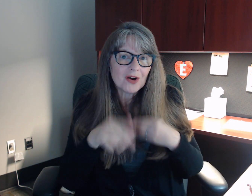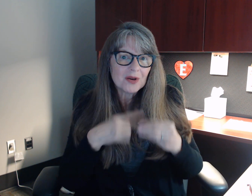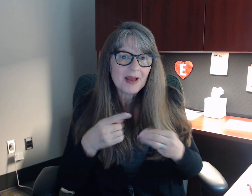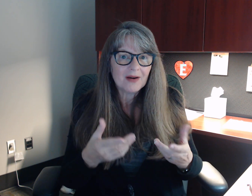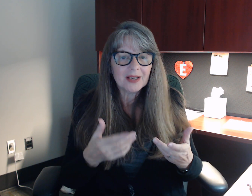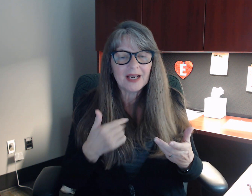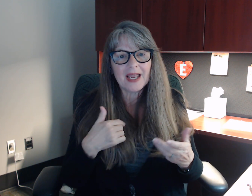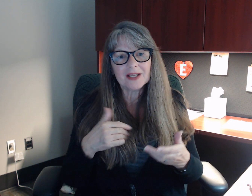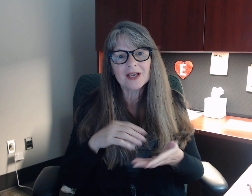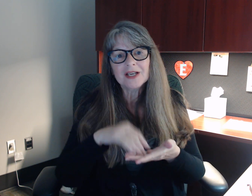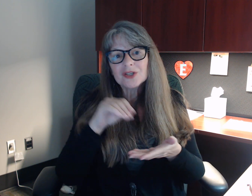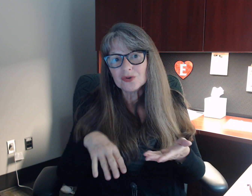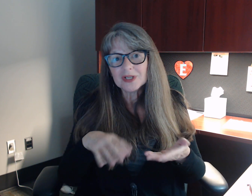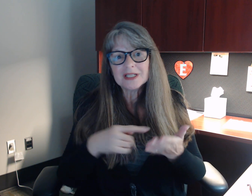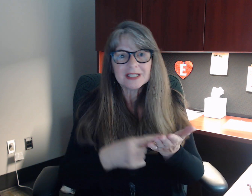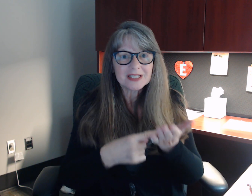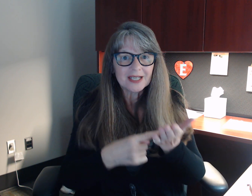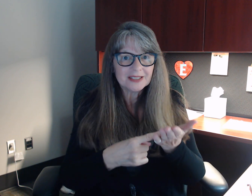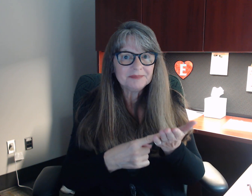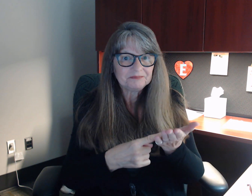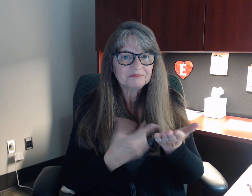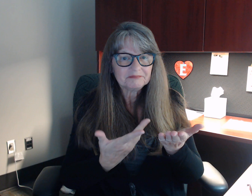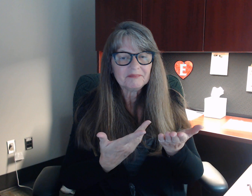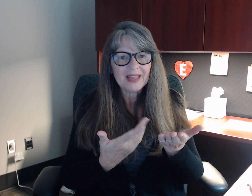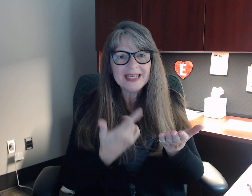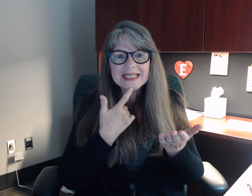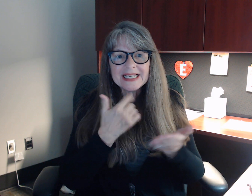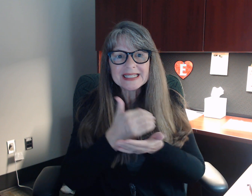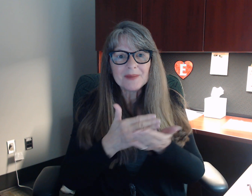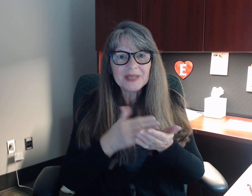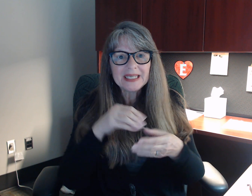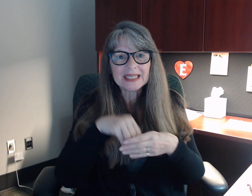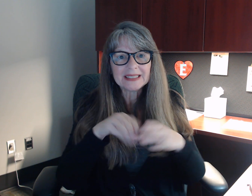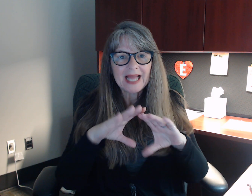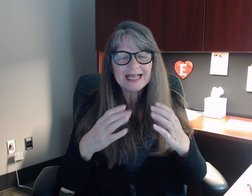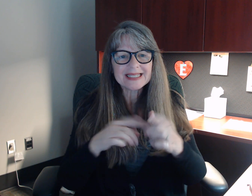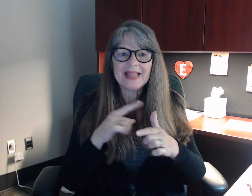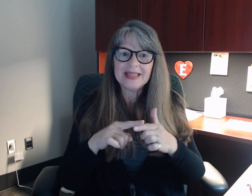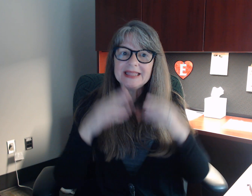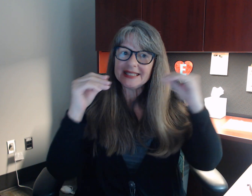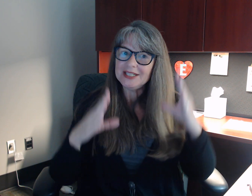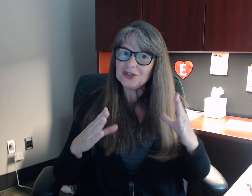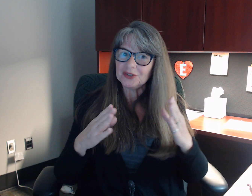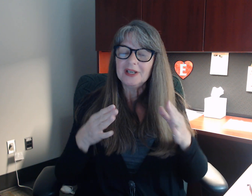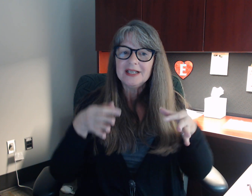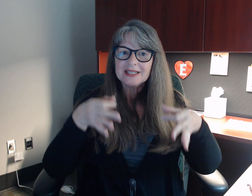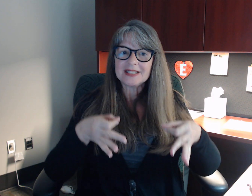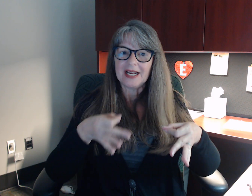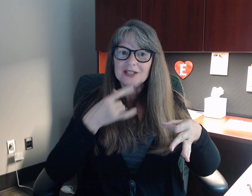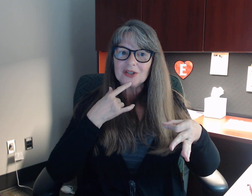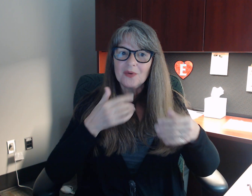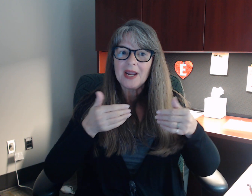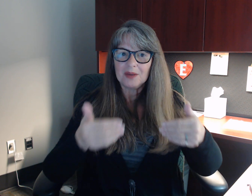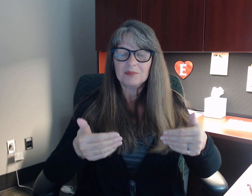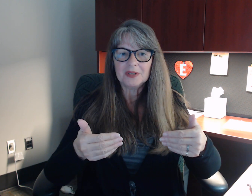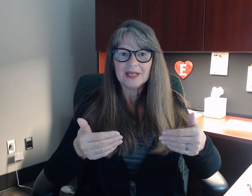about it. I had a student discuss it, and he said something in class, and then the teacher decided to go ahead and put it out